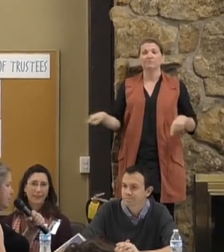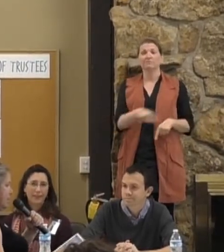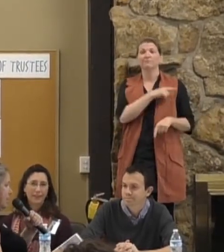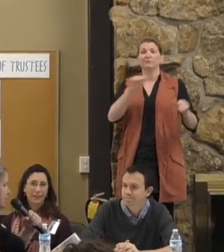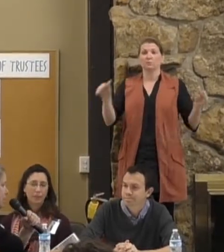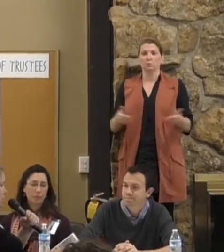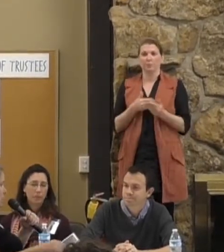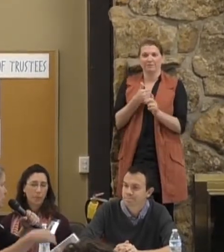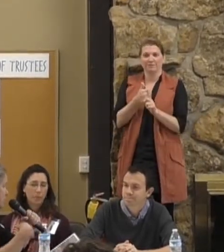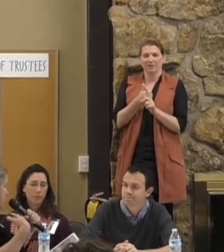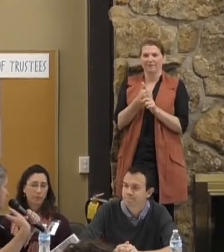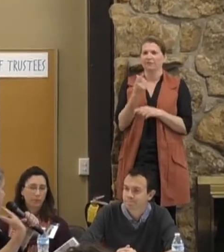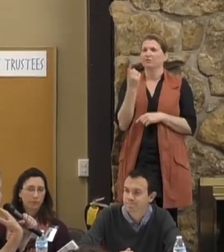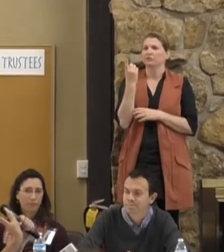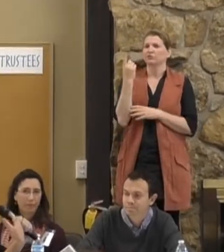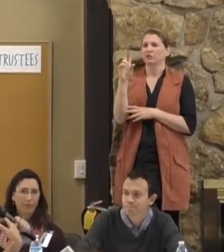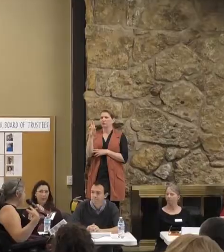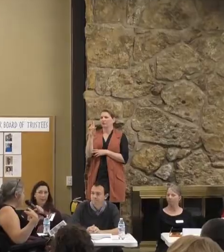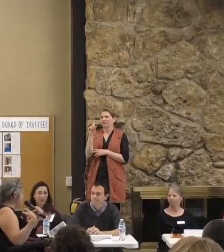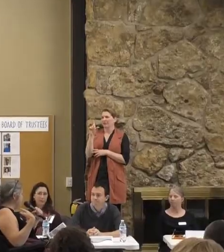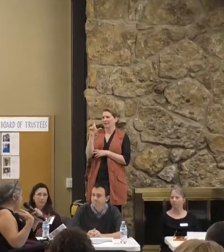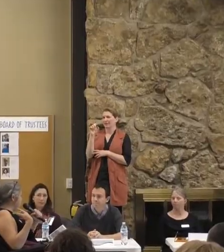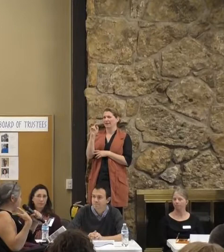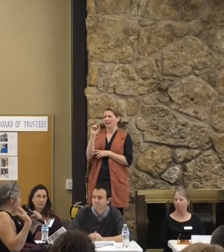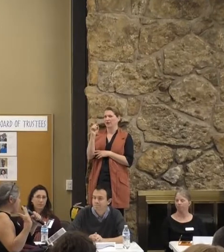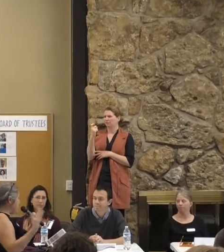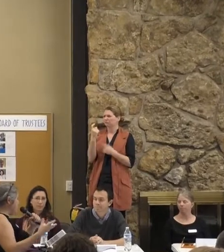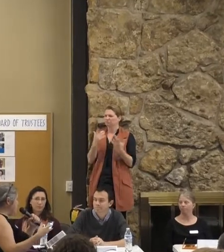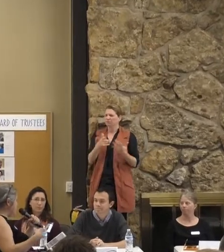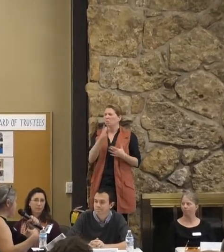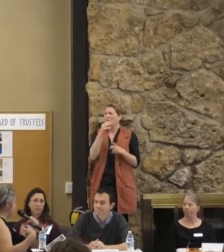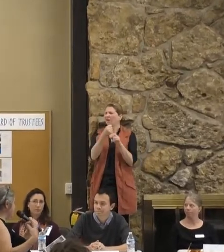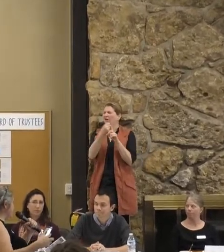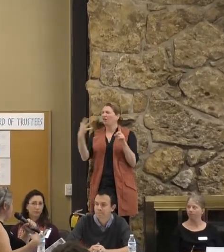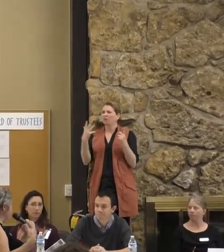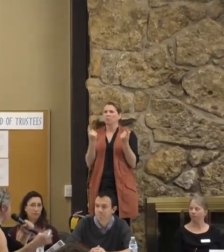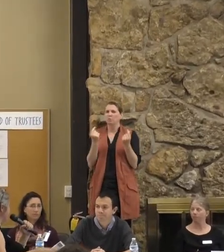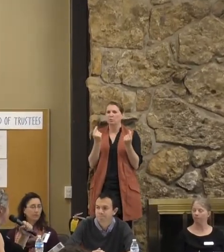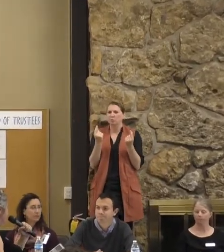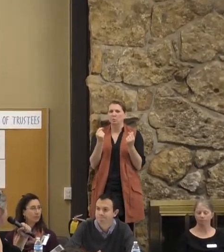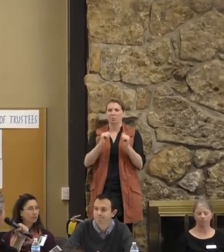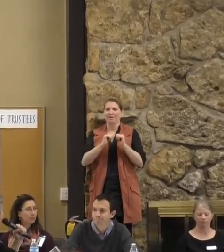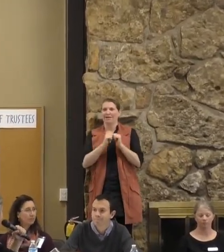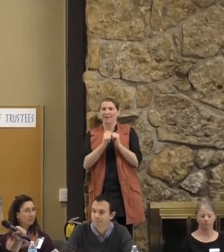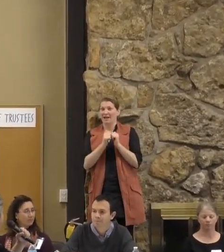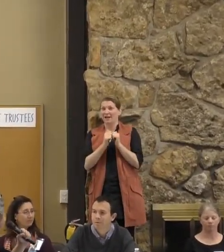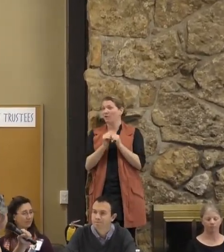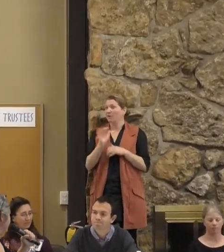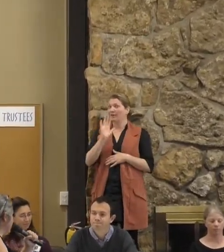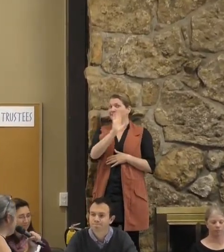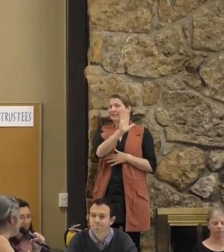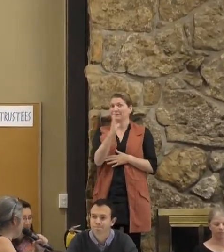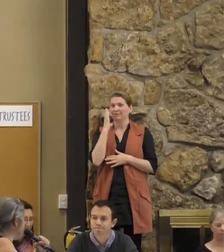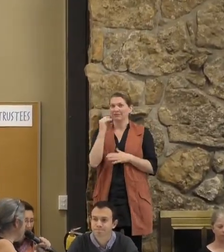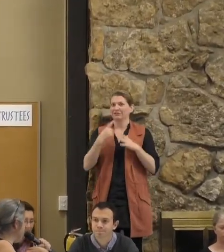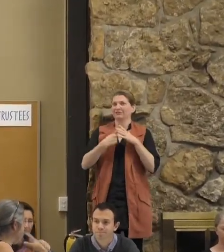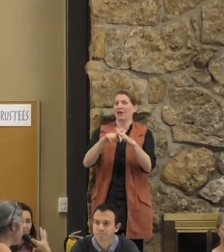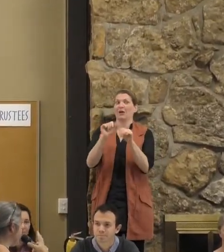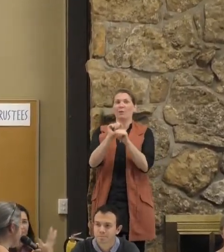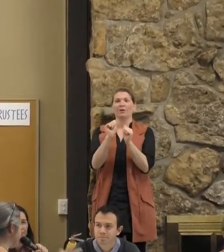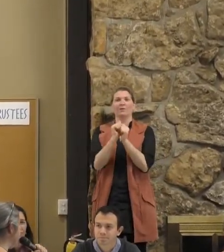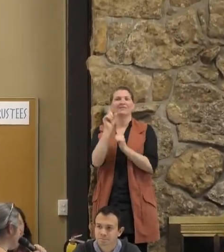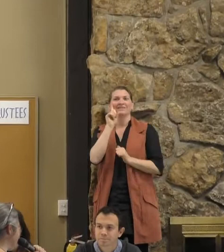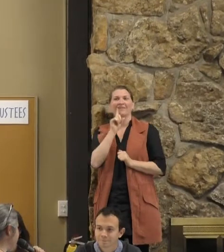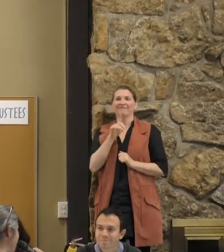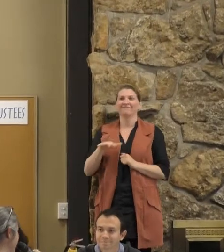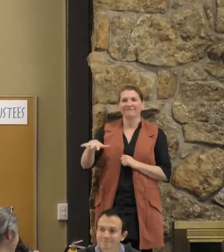Lennox, and tell us what you do and how it was for you to start working with deaf people, and also was it harder